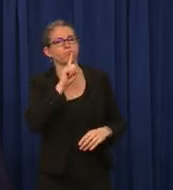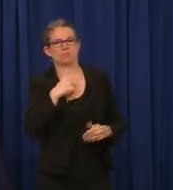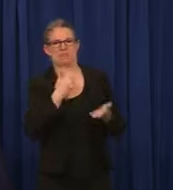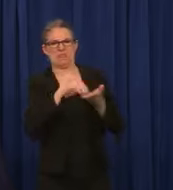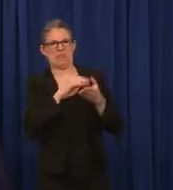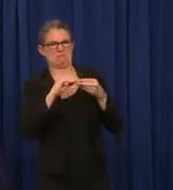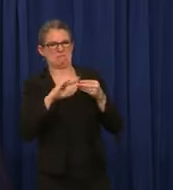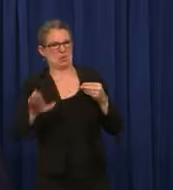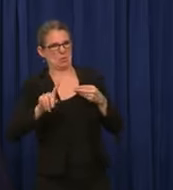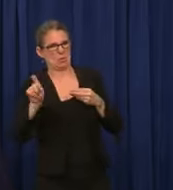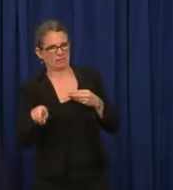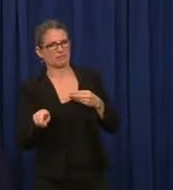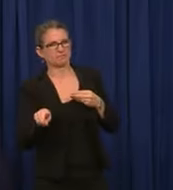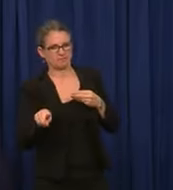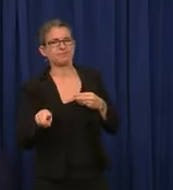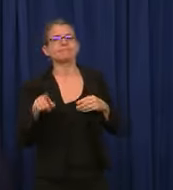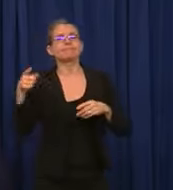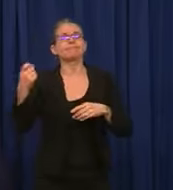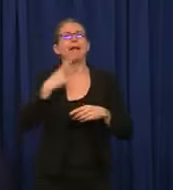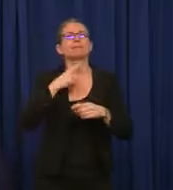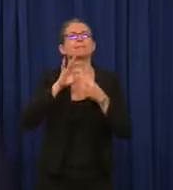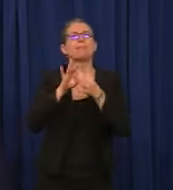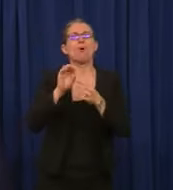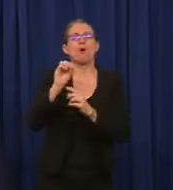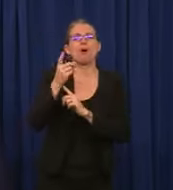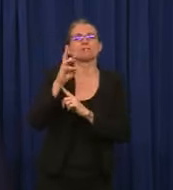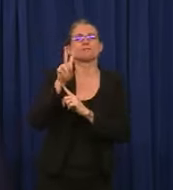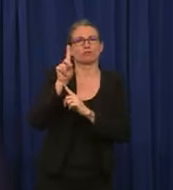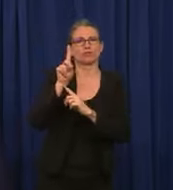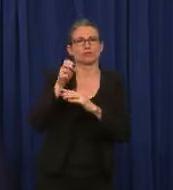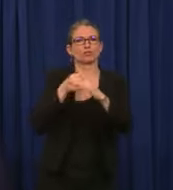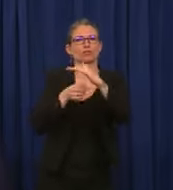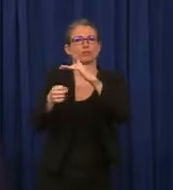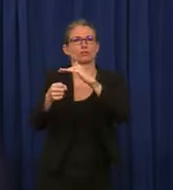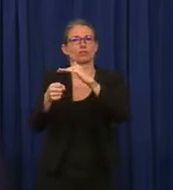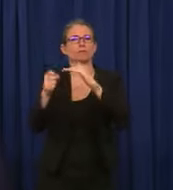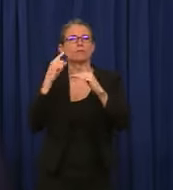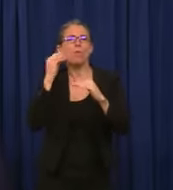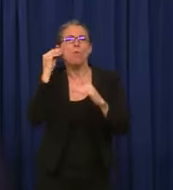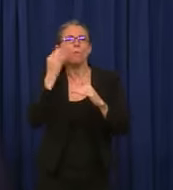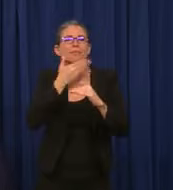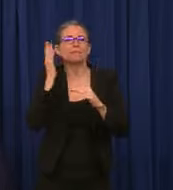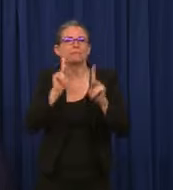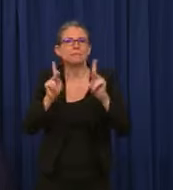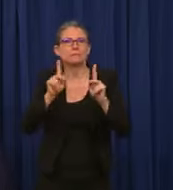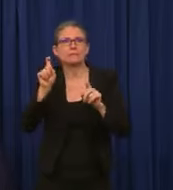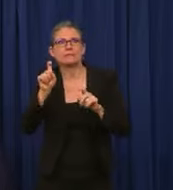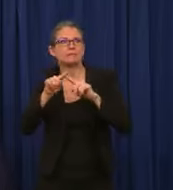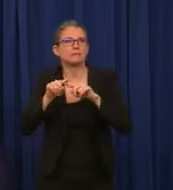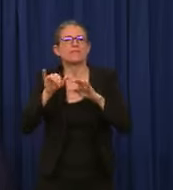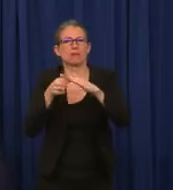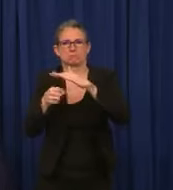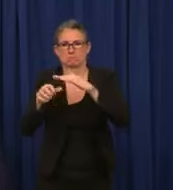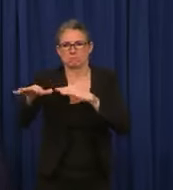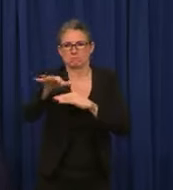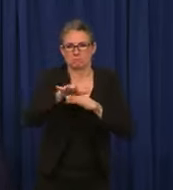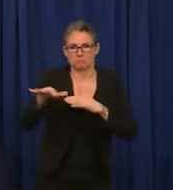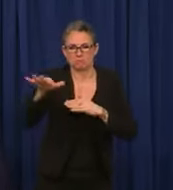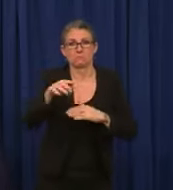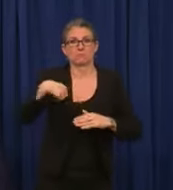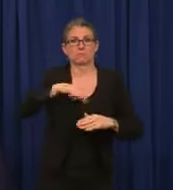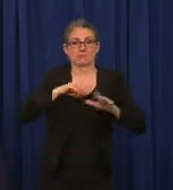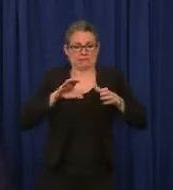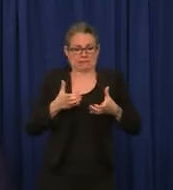to the Oxford Street and situation, as well as more generally, what work is being done to plan, prepare,